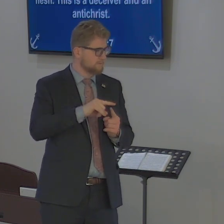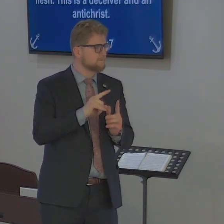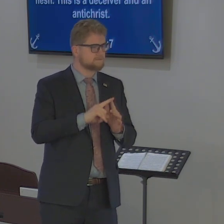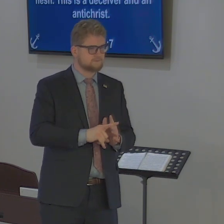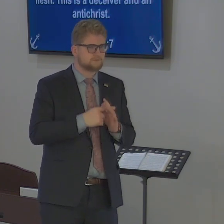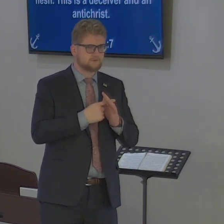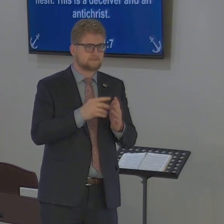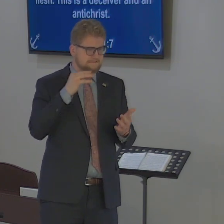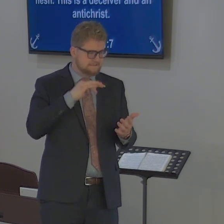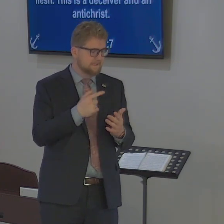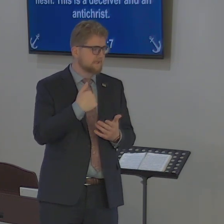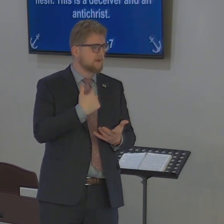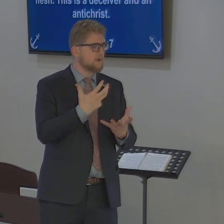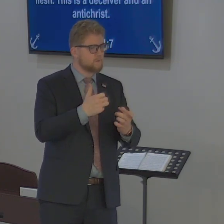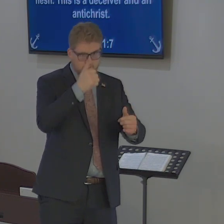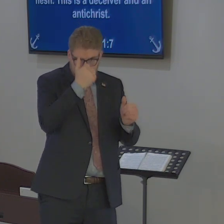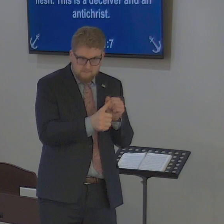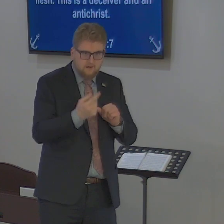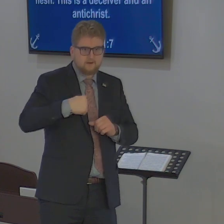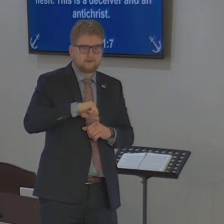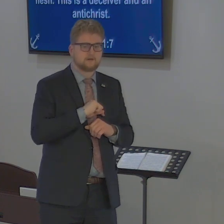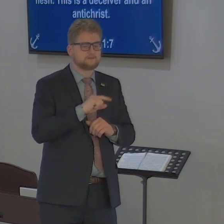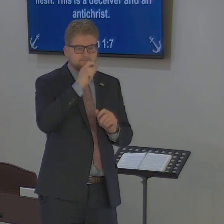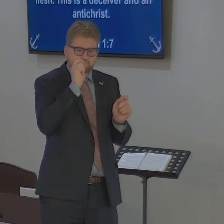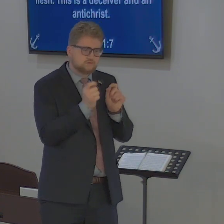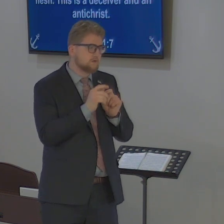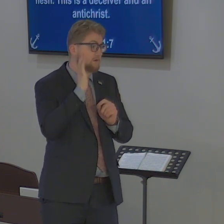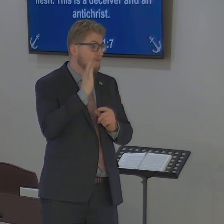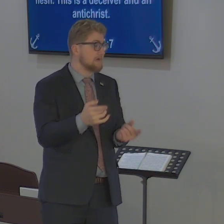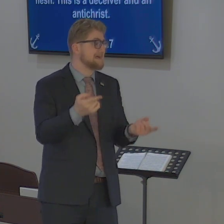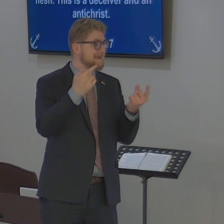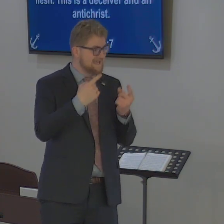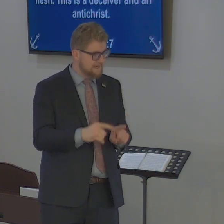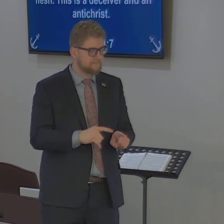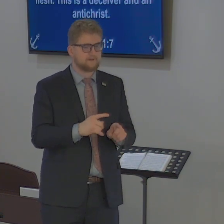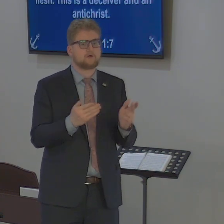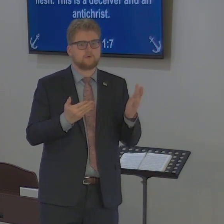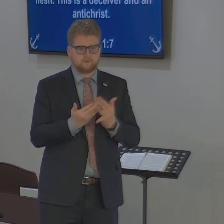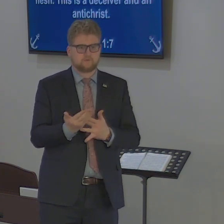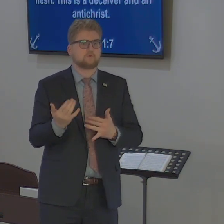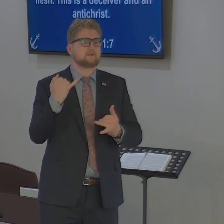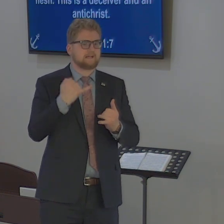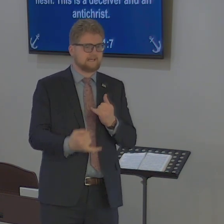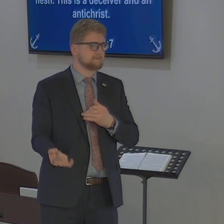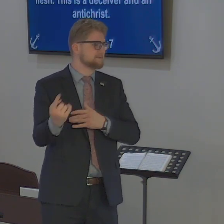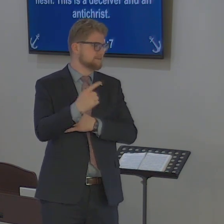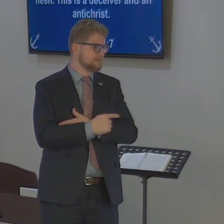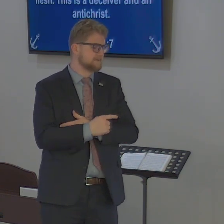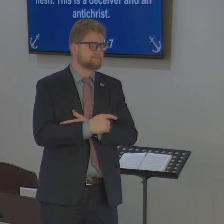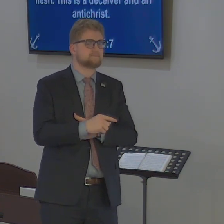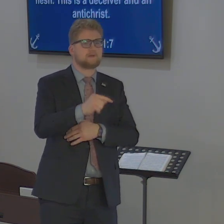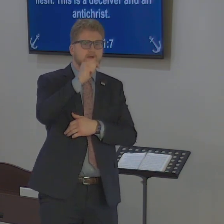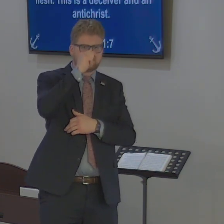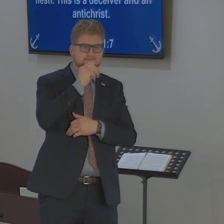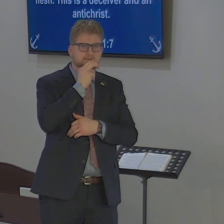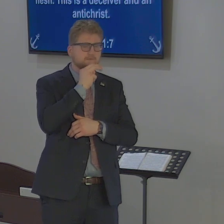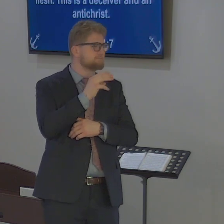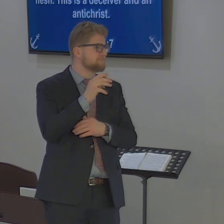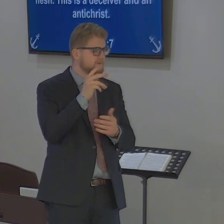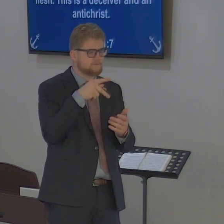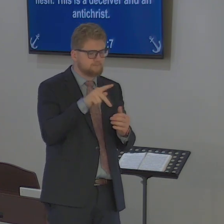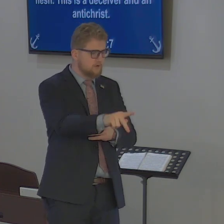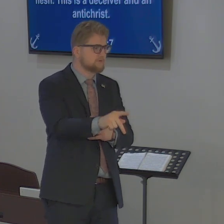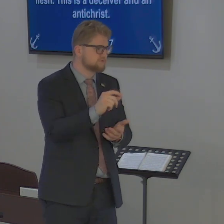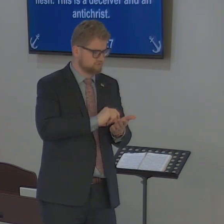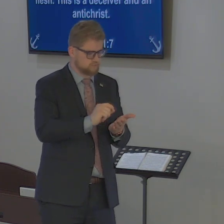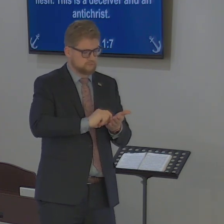I just want to remind us of this deception that's going to happen and go on during the last days. Timothy, Paul is penning to